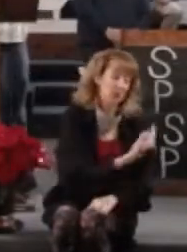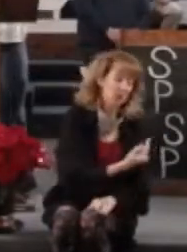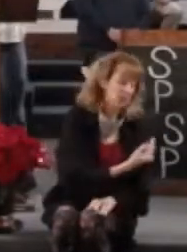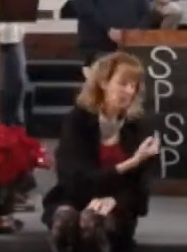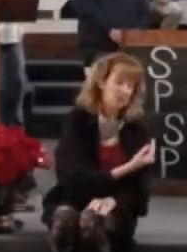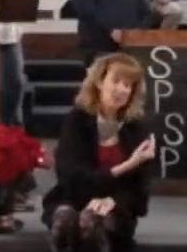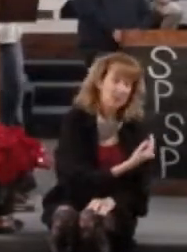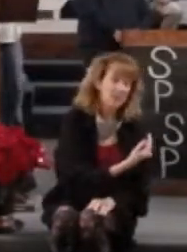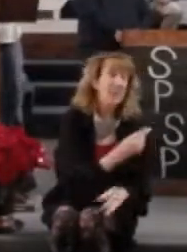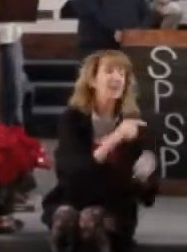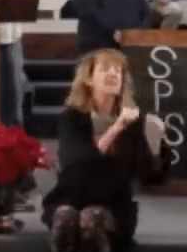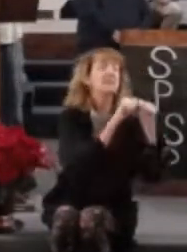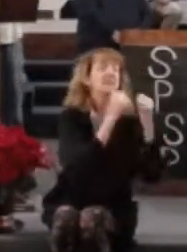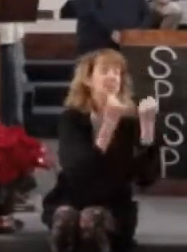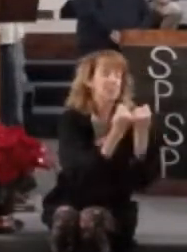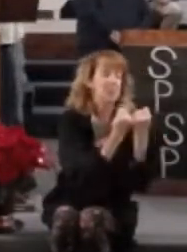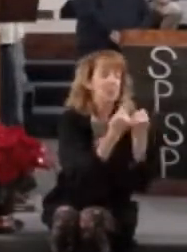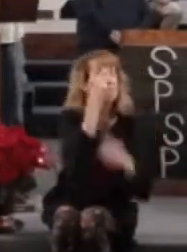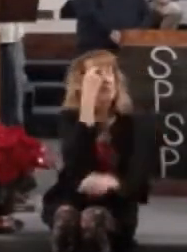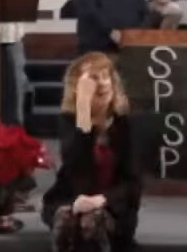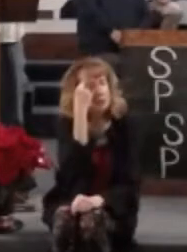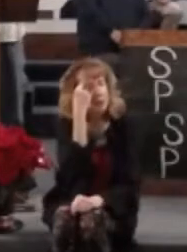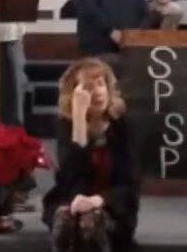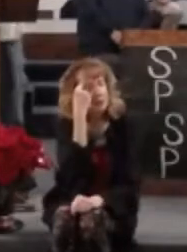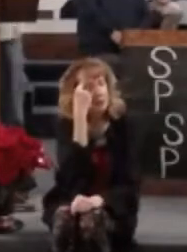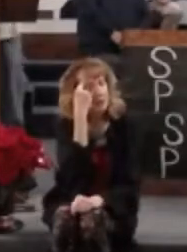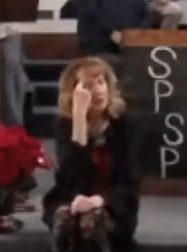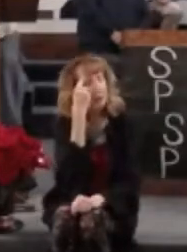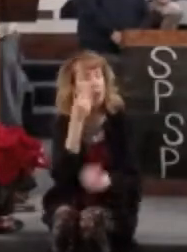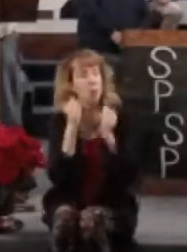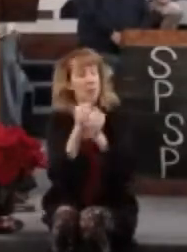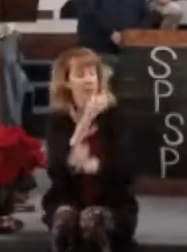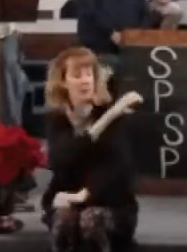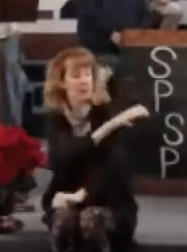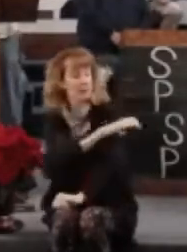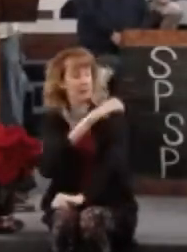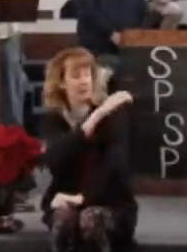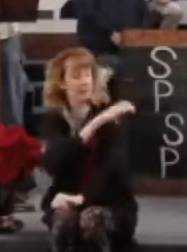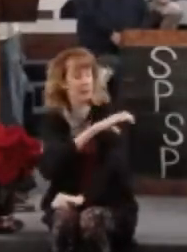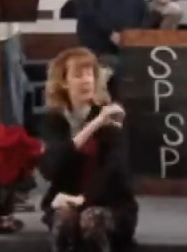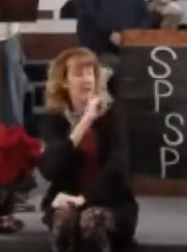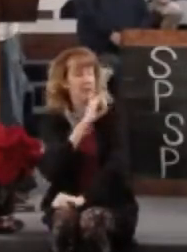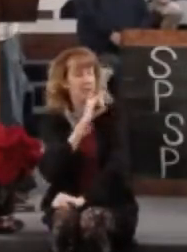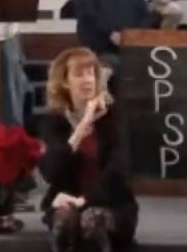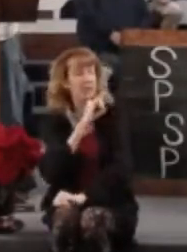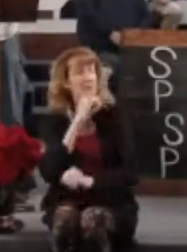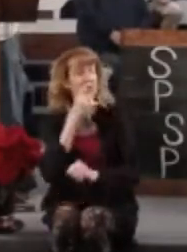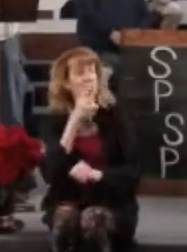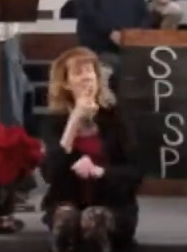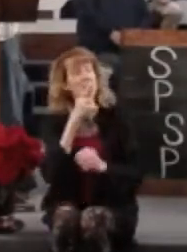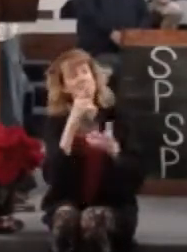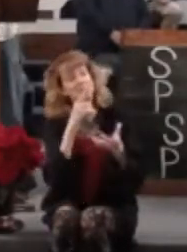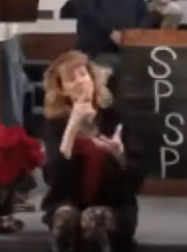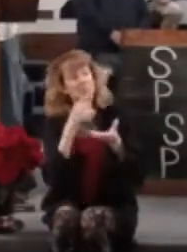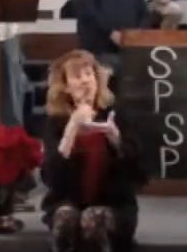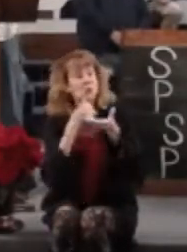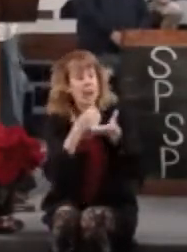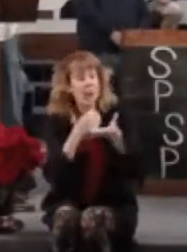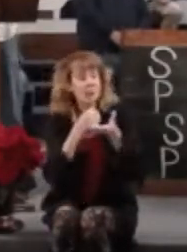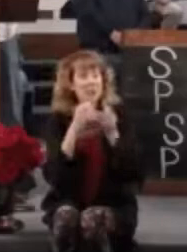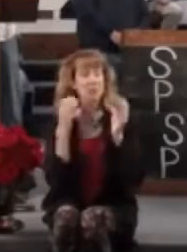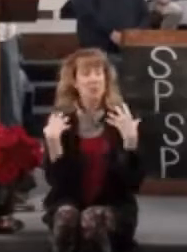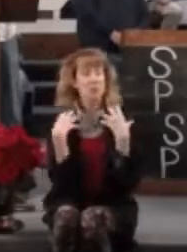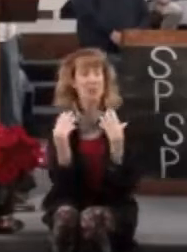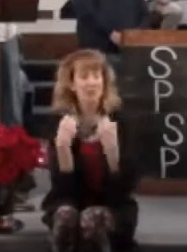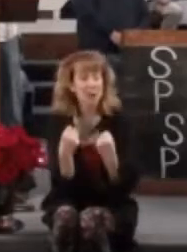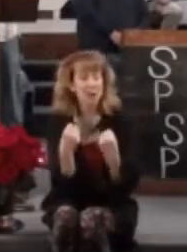But think about that. The mobile clinic's purpose which most people think is, well, it's to heal them and to provide